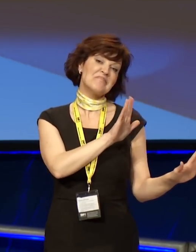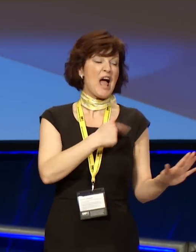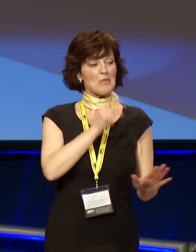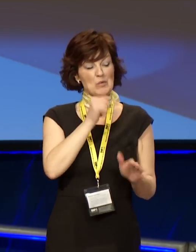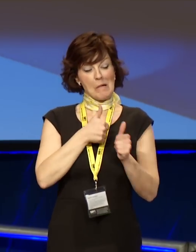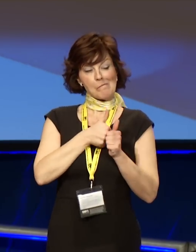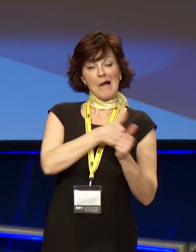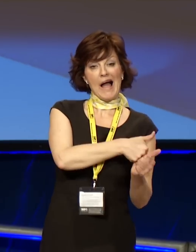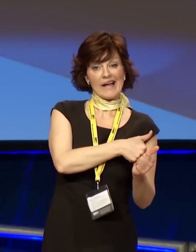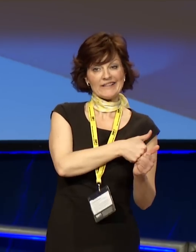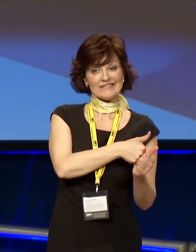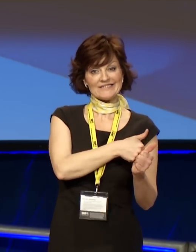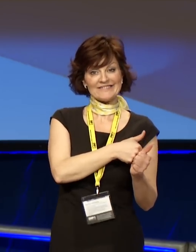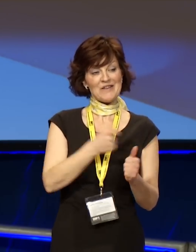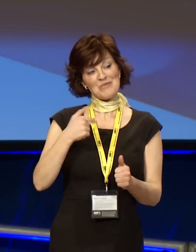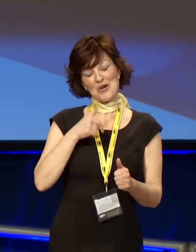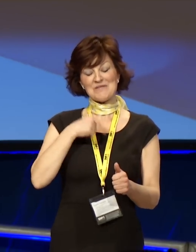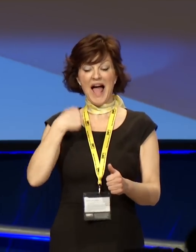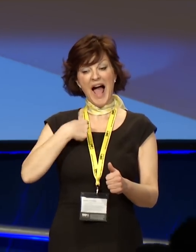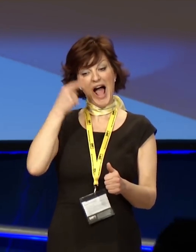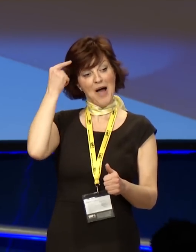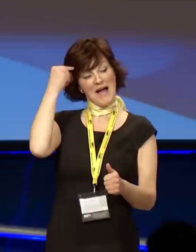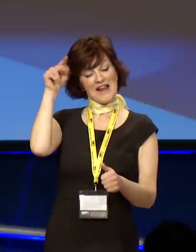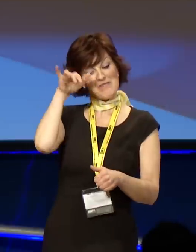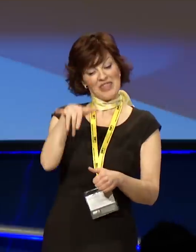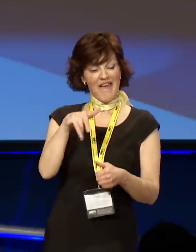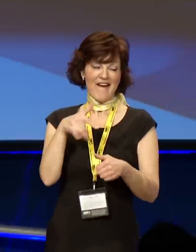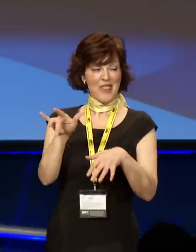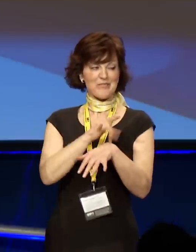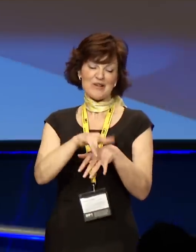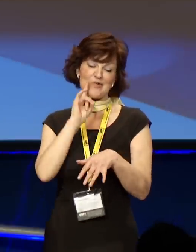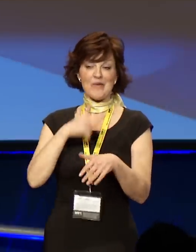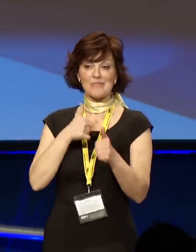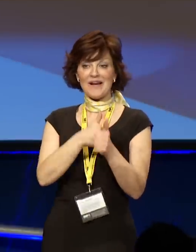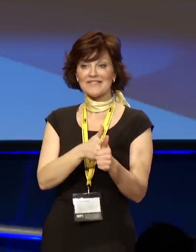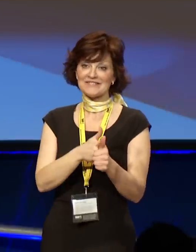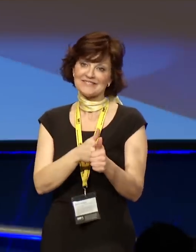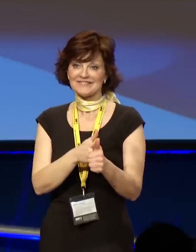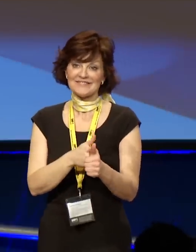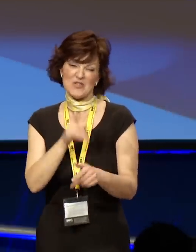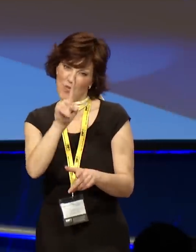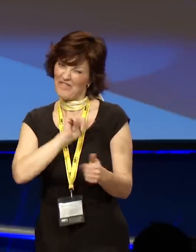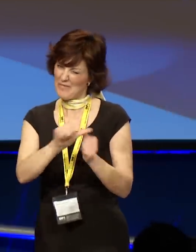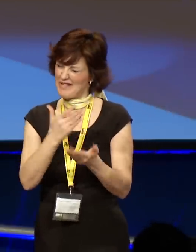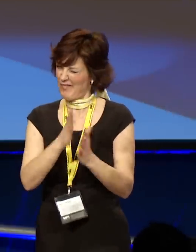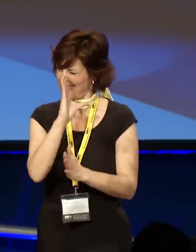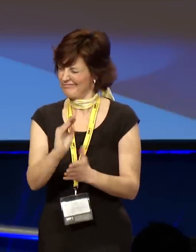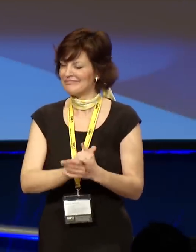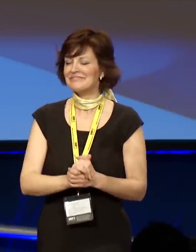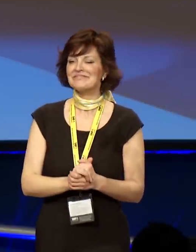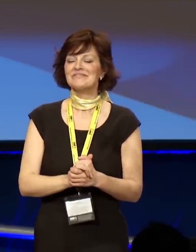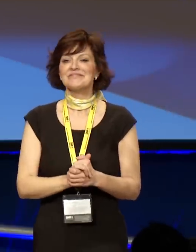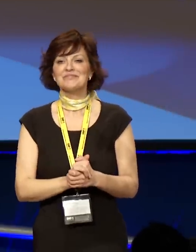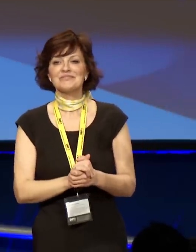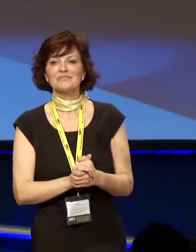I'm slightly biased. I actually make an appearance in the play. It's one of the highlights, obviously, is.